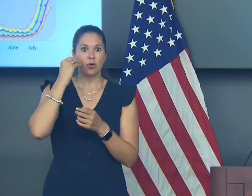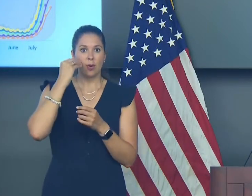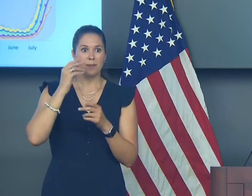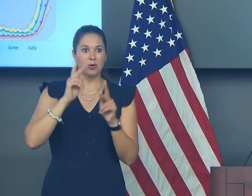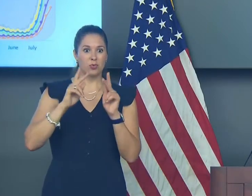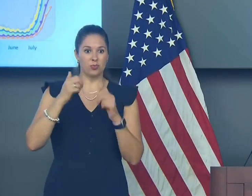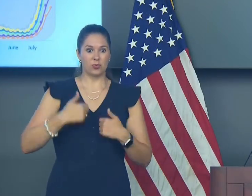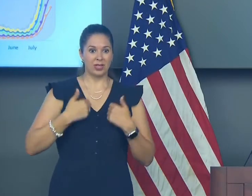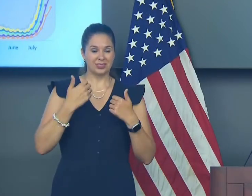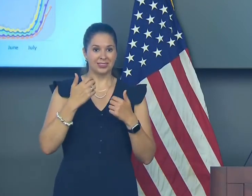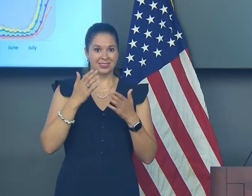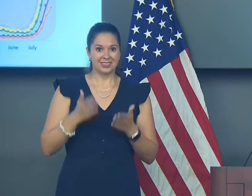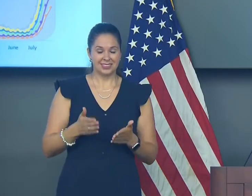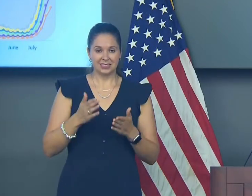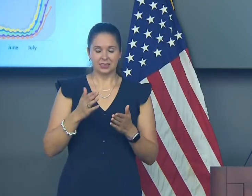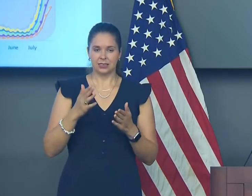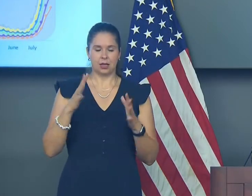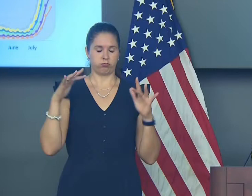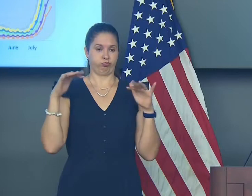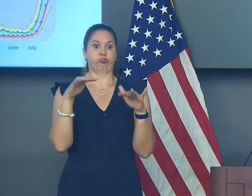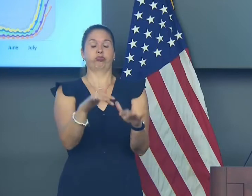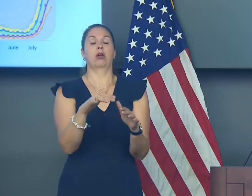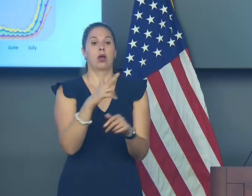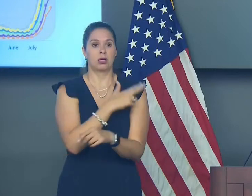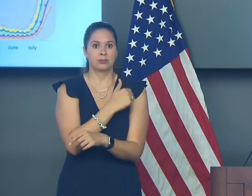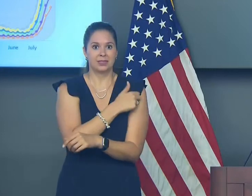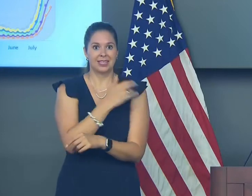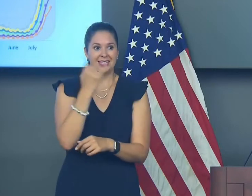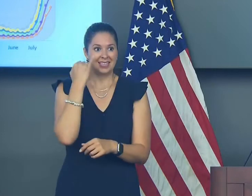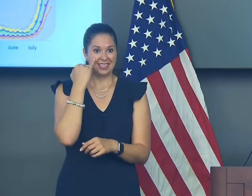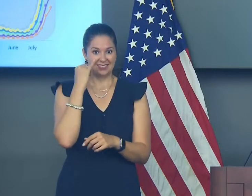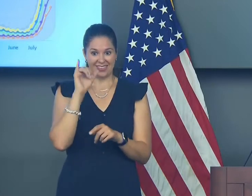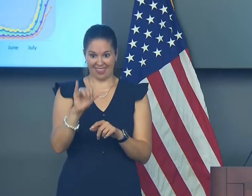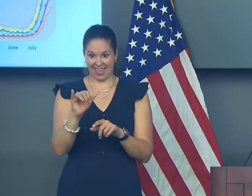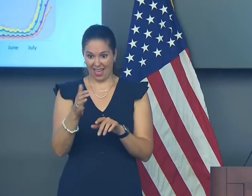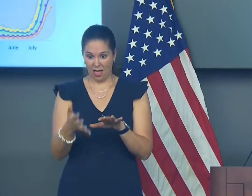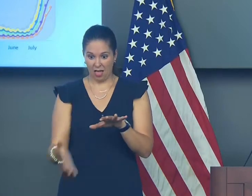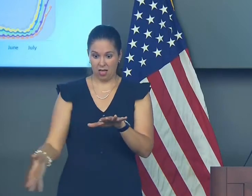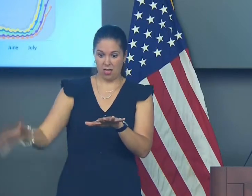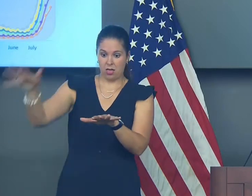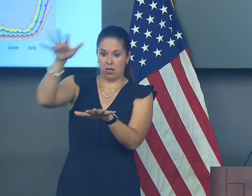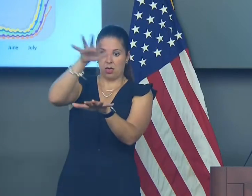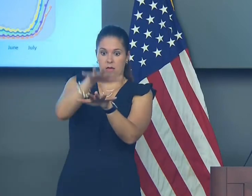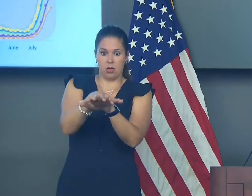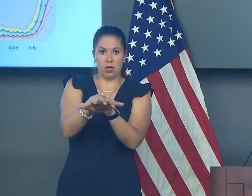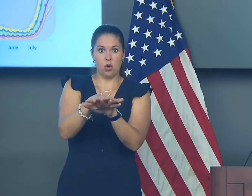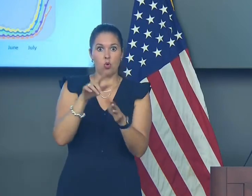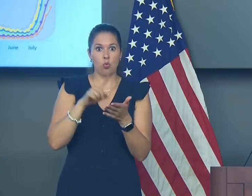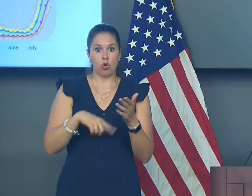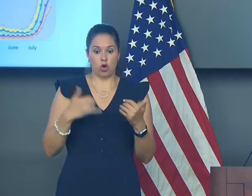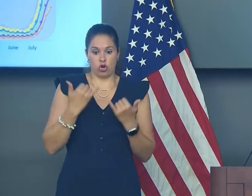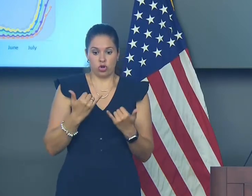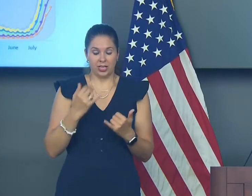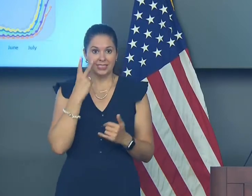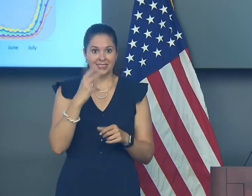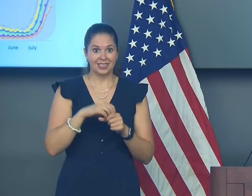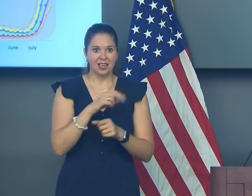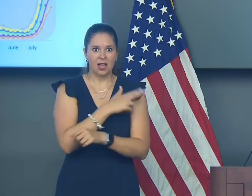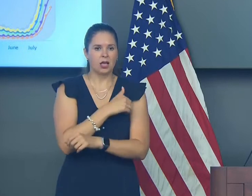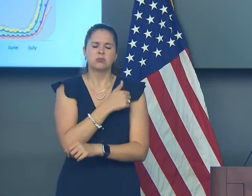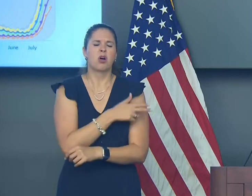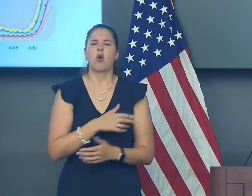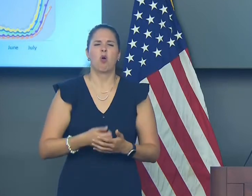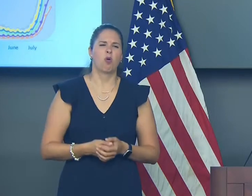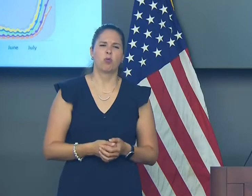flooding the hospitals. If you superimpose that on top of what we're currently seeing in our hospitals, it would